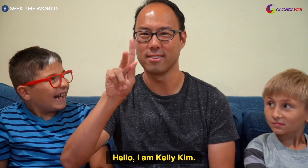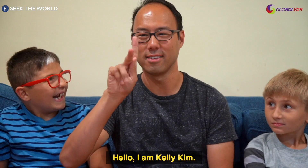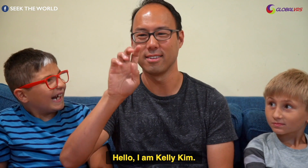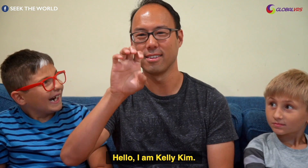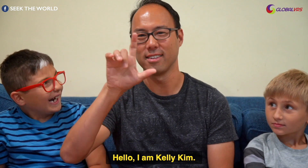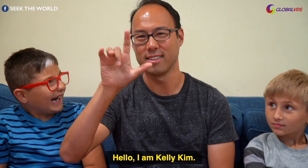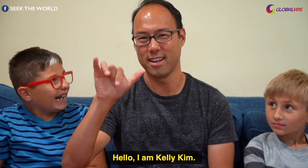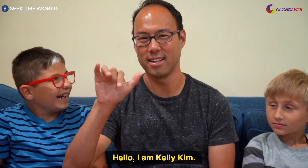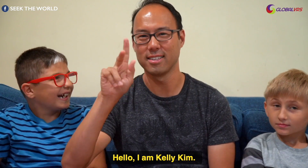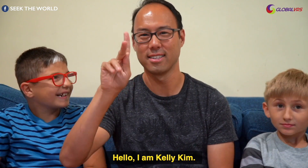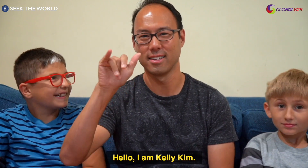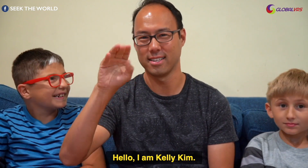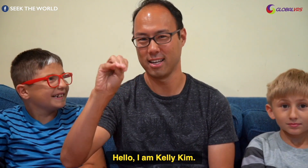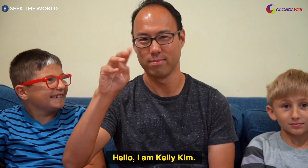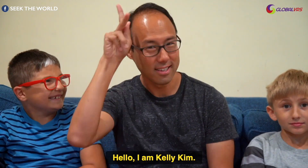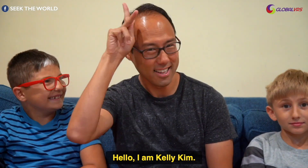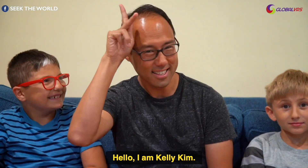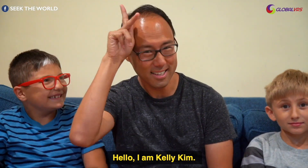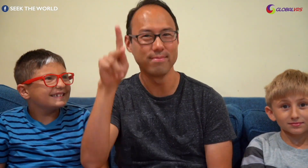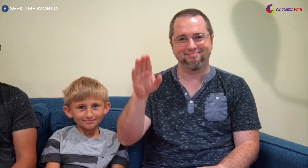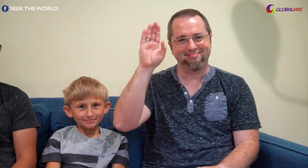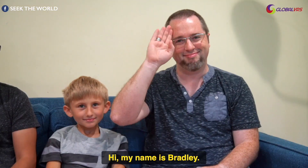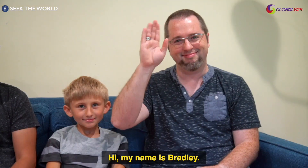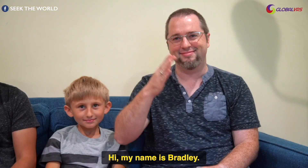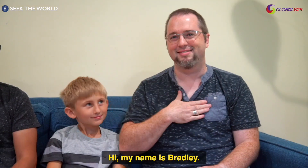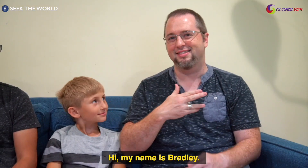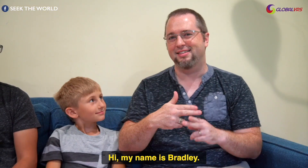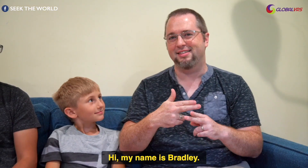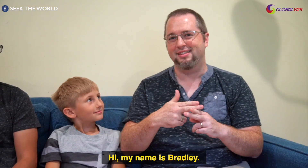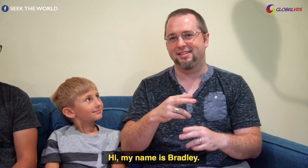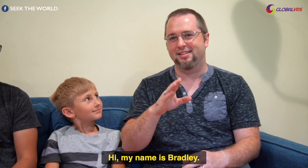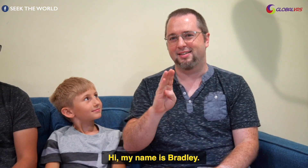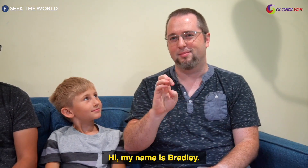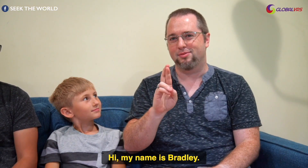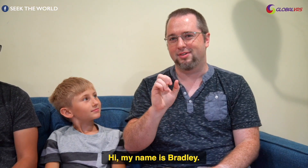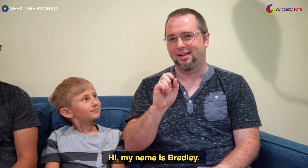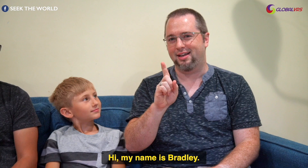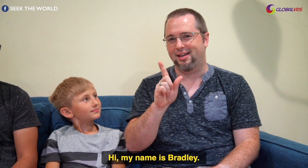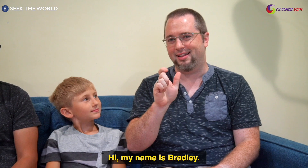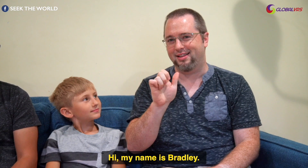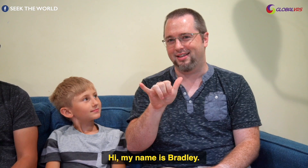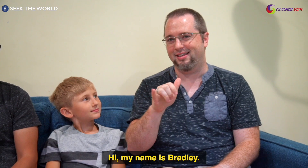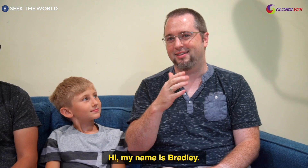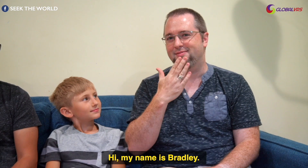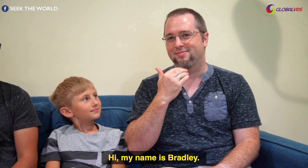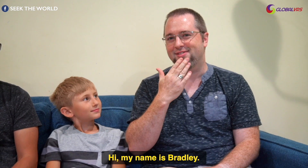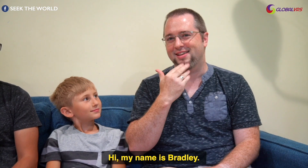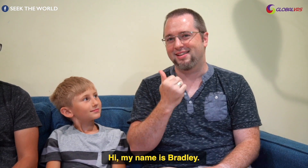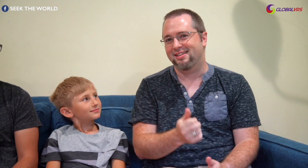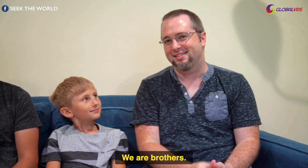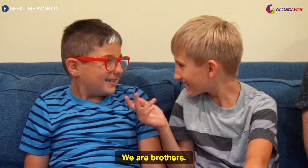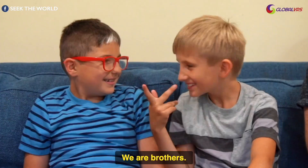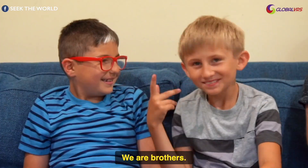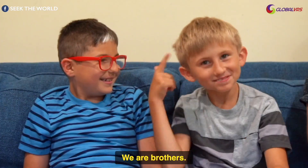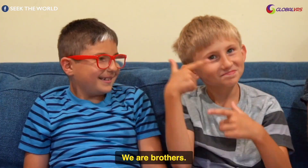Hello, I am Kelly Kim and this is my sign name. Hi, my name is Bradley and this is my sign name.